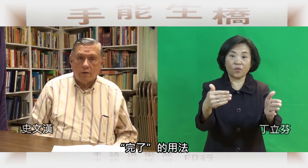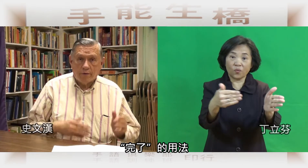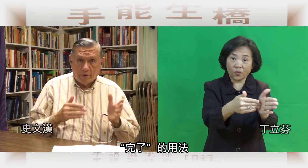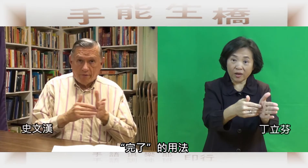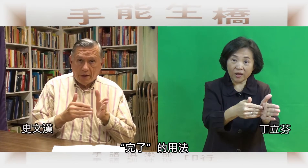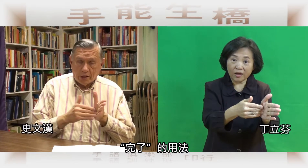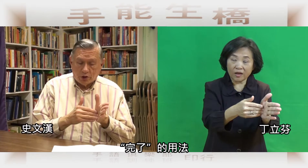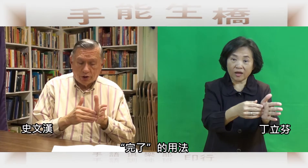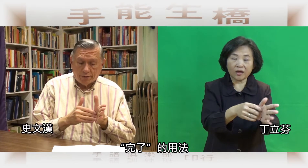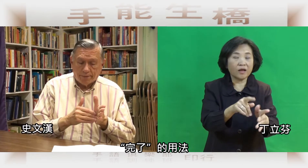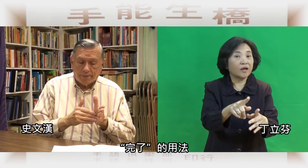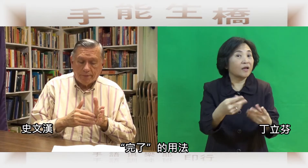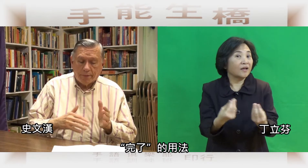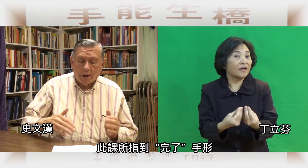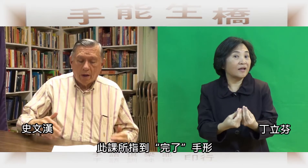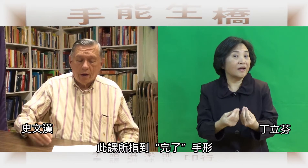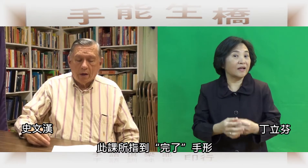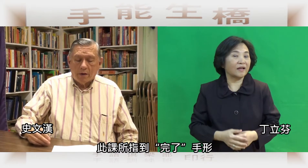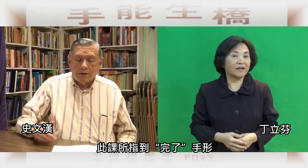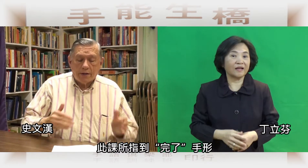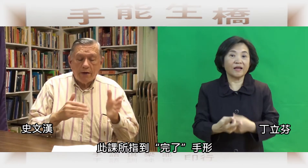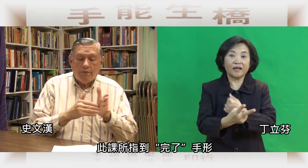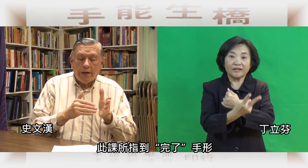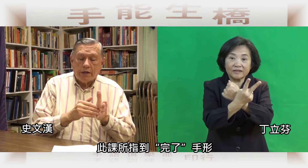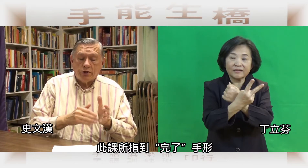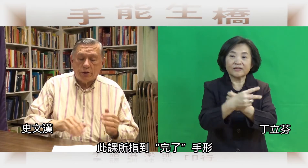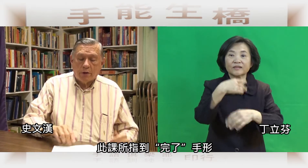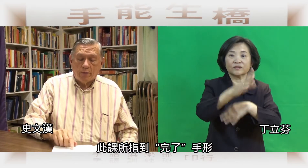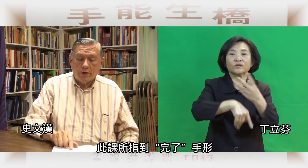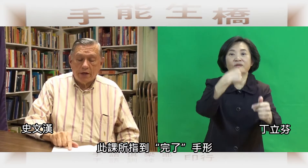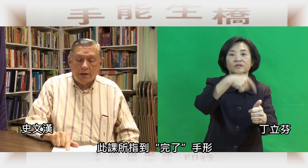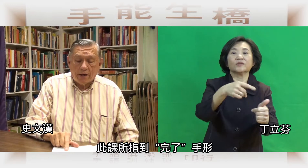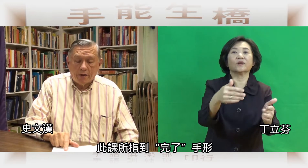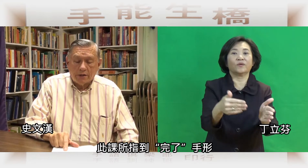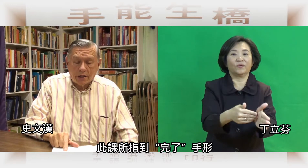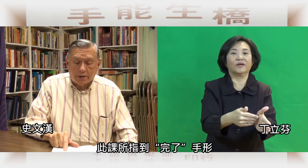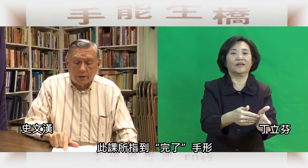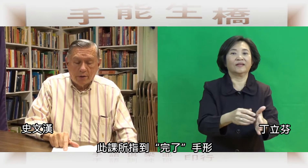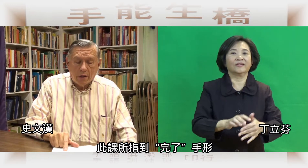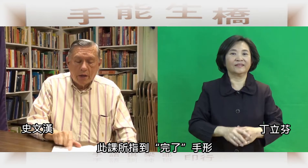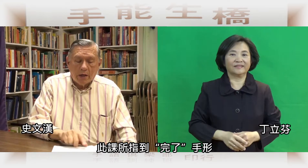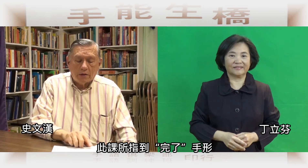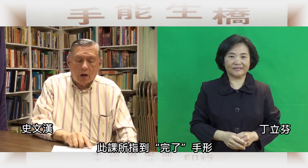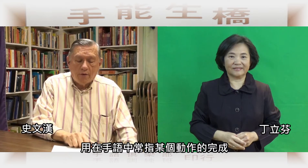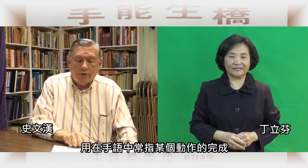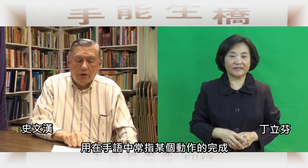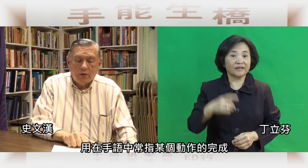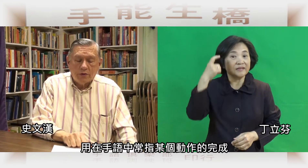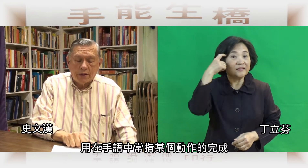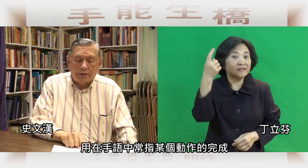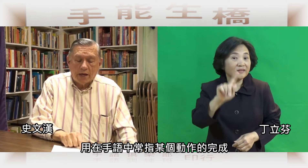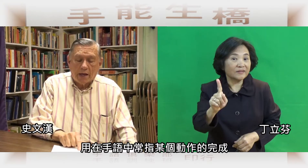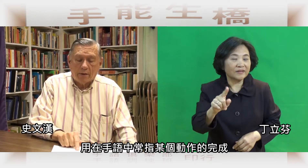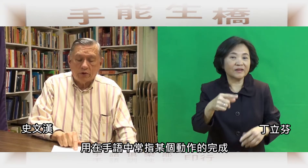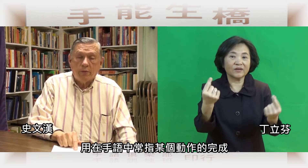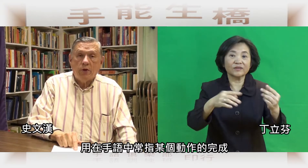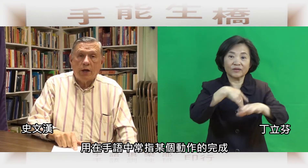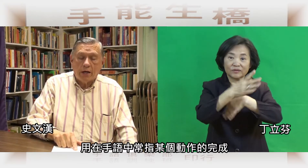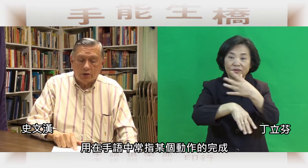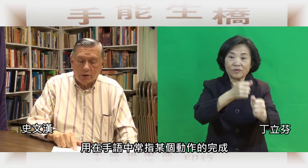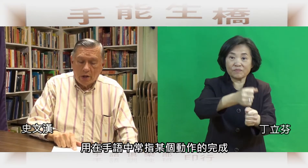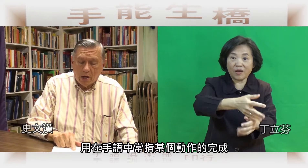the use of finished. The sign finished, presented in this lesson, is often used in sign